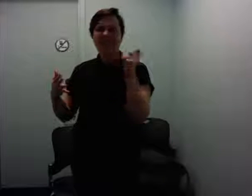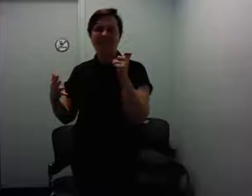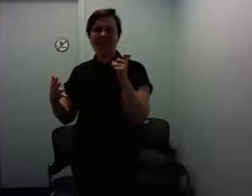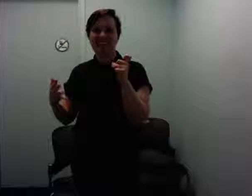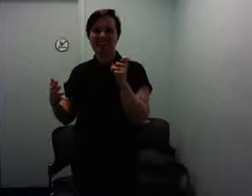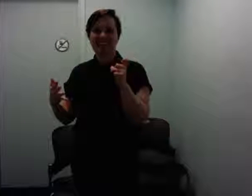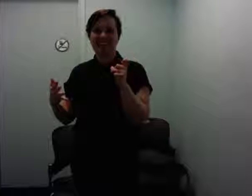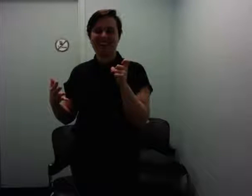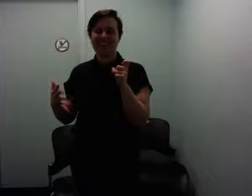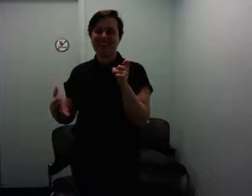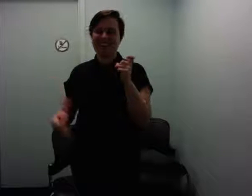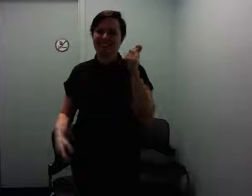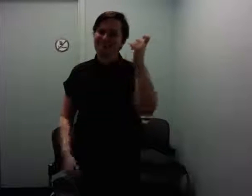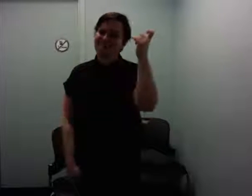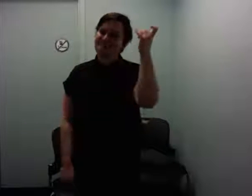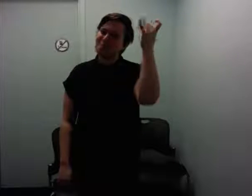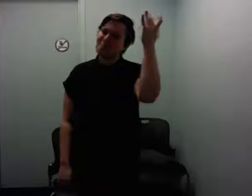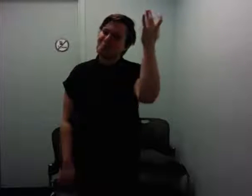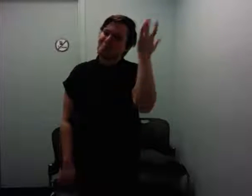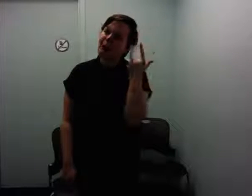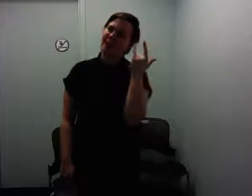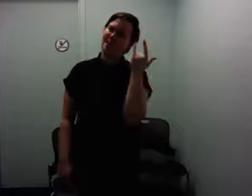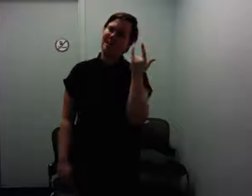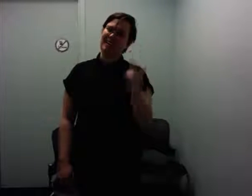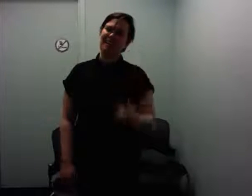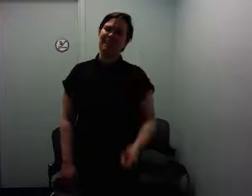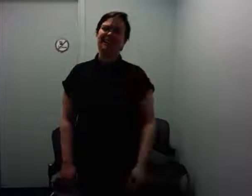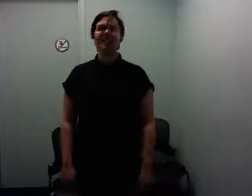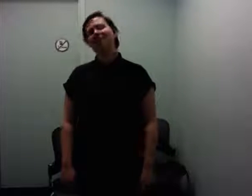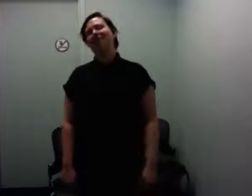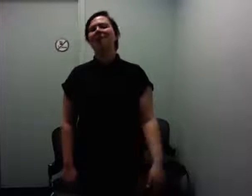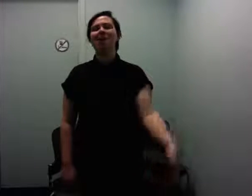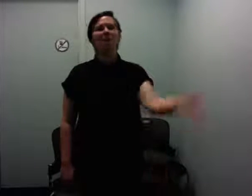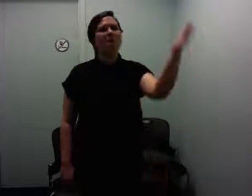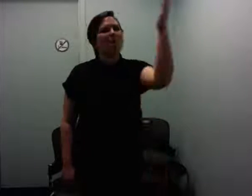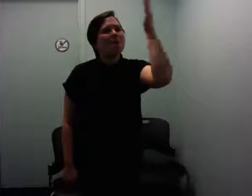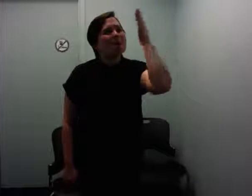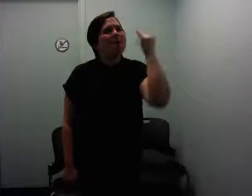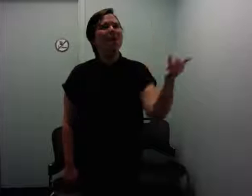Why has the word become such an uncomfortable one?